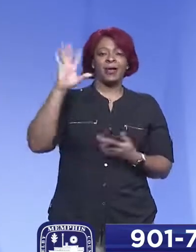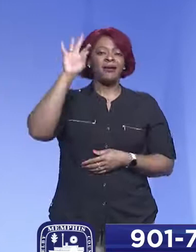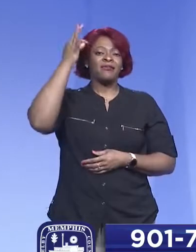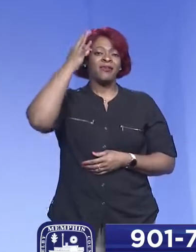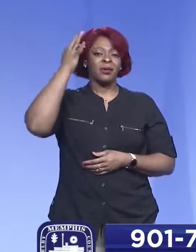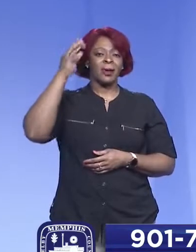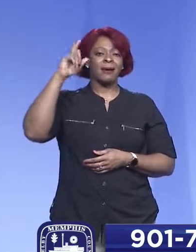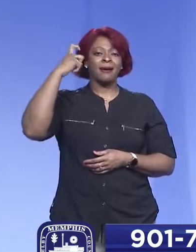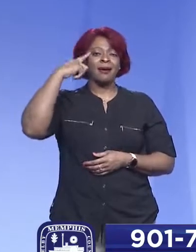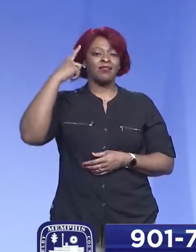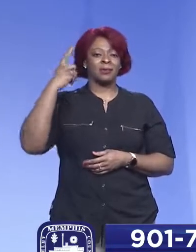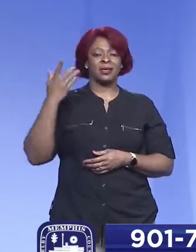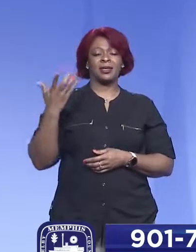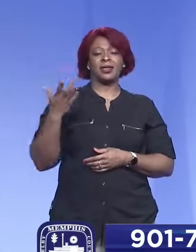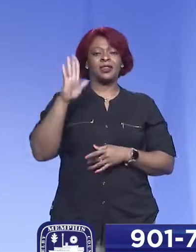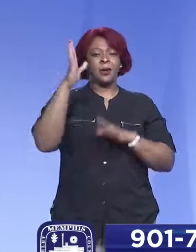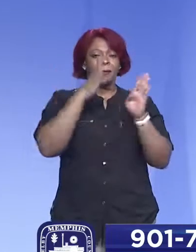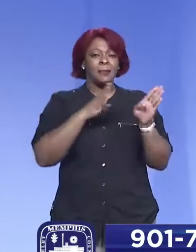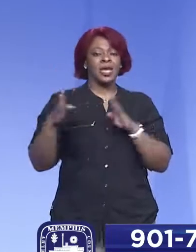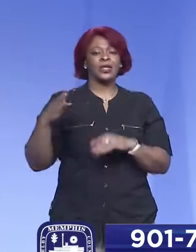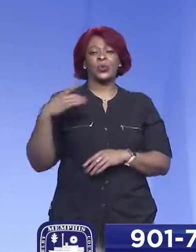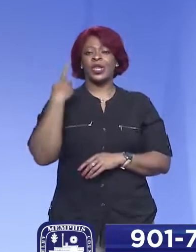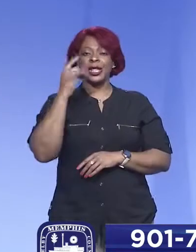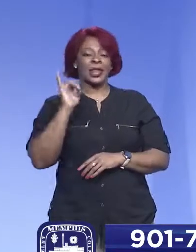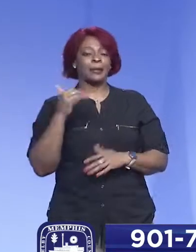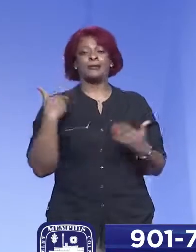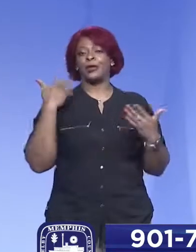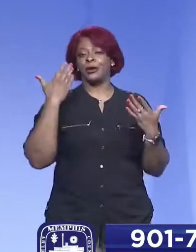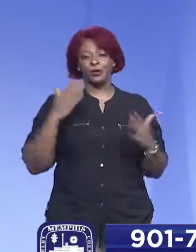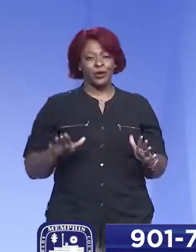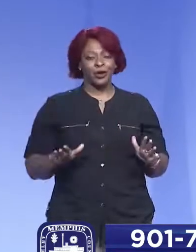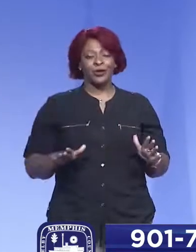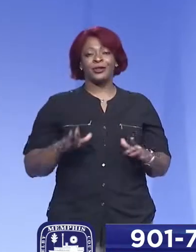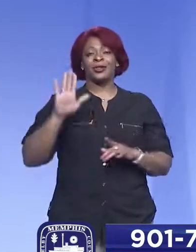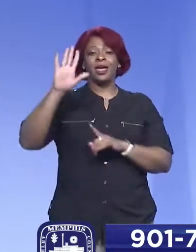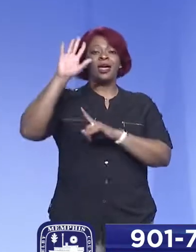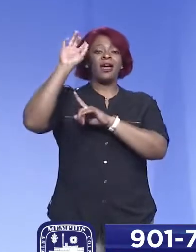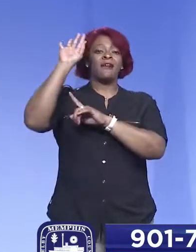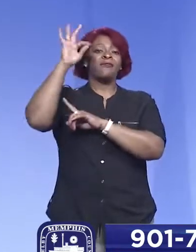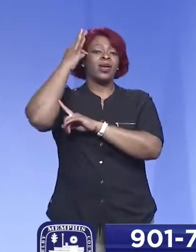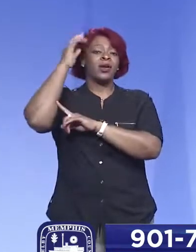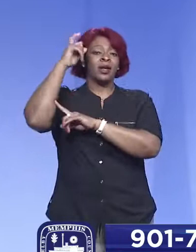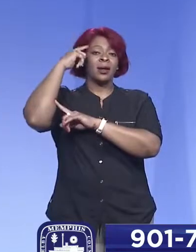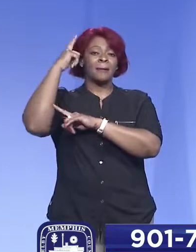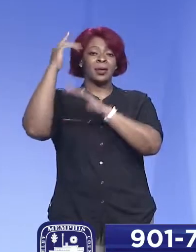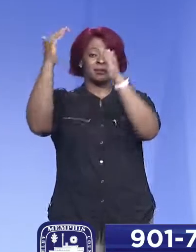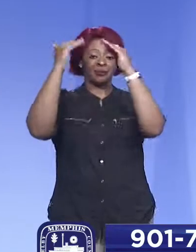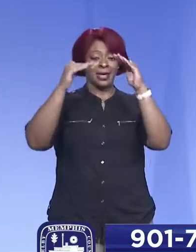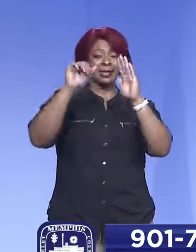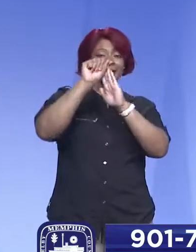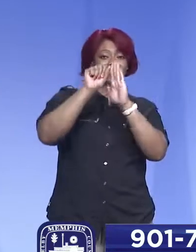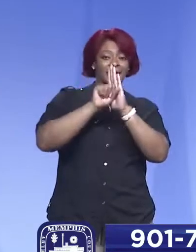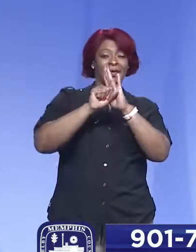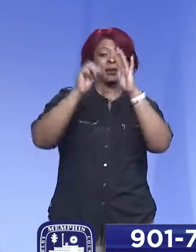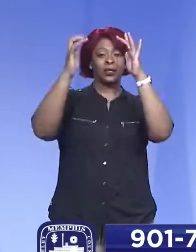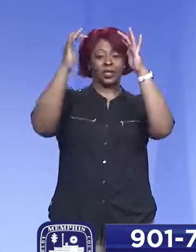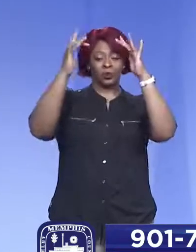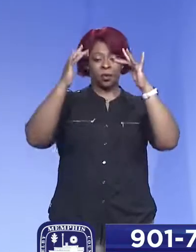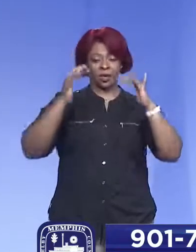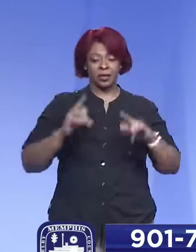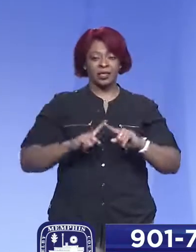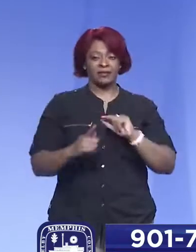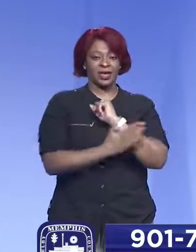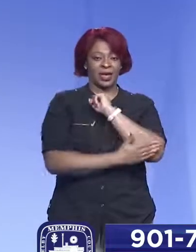federal government plans are. It would go from the federal government to the state and then trickle down to the